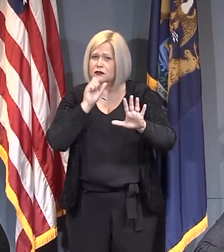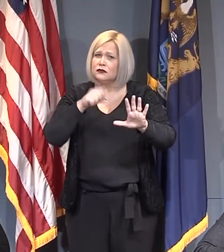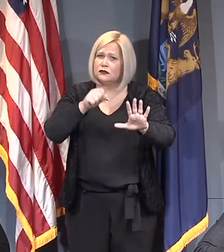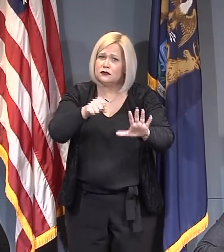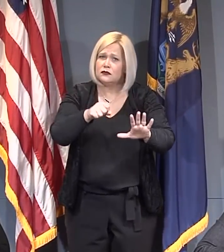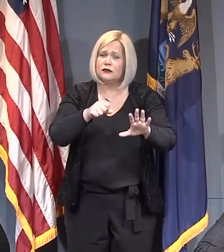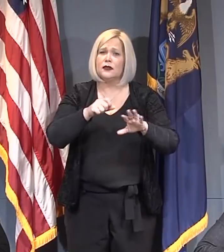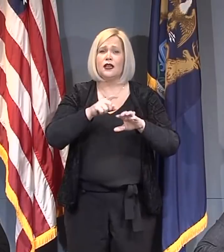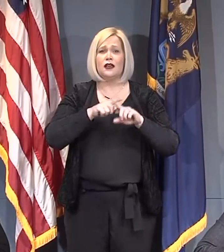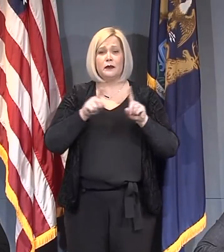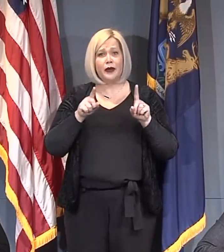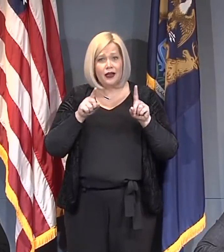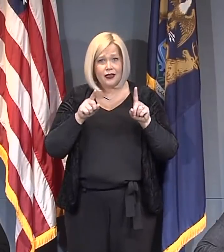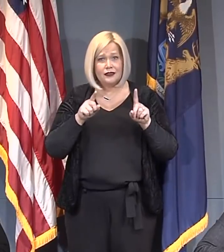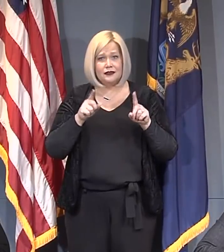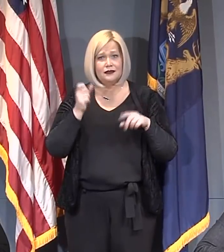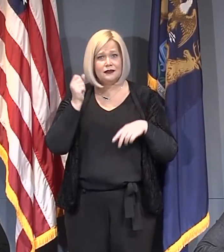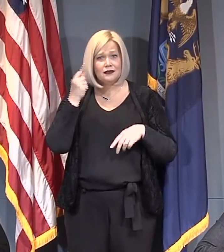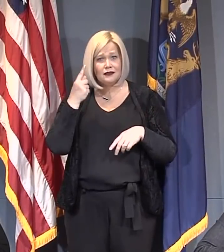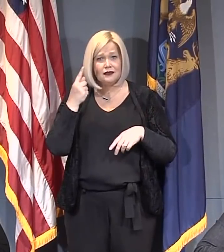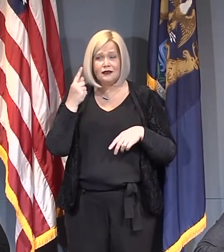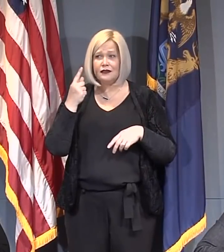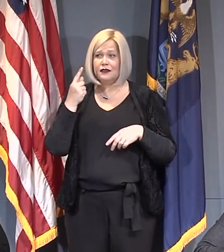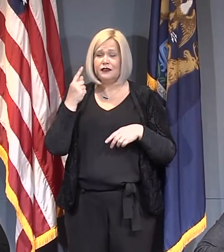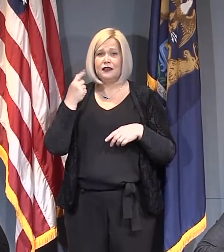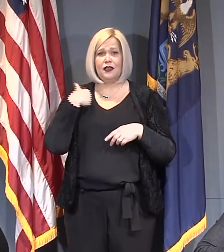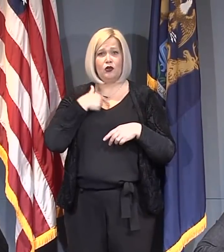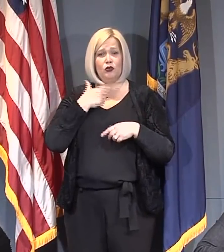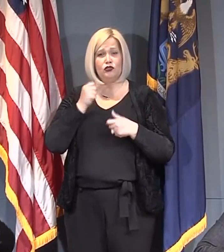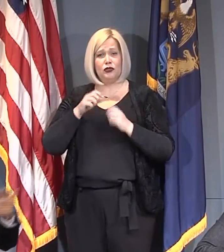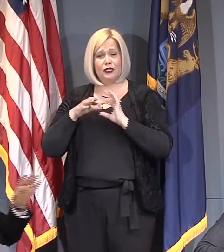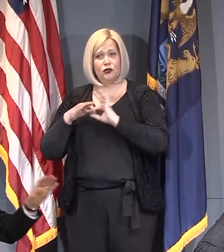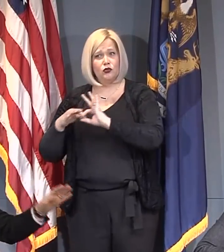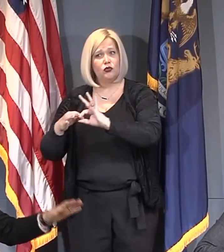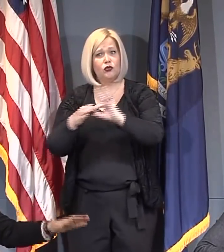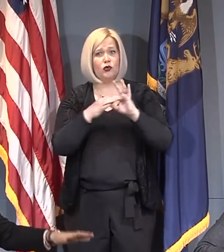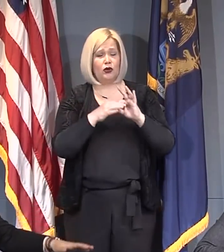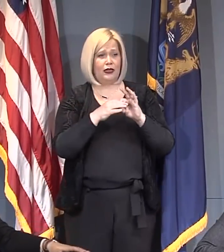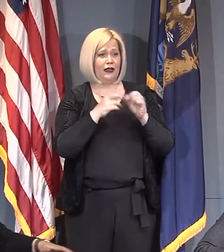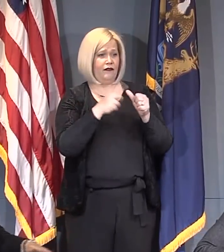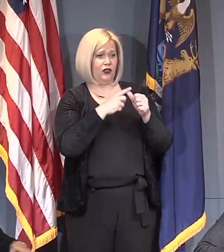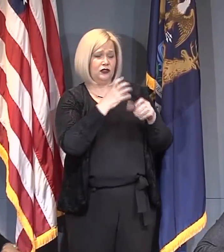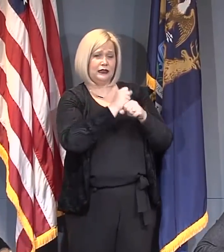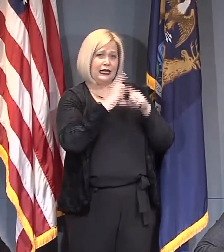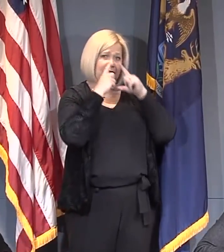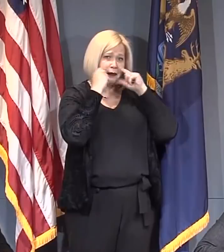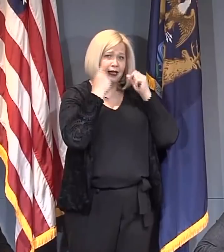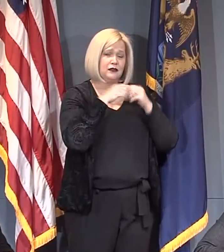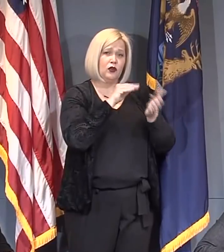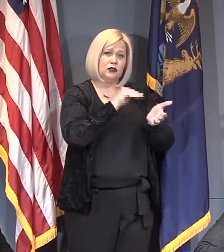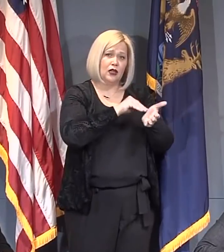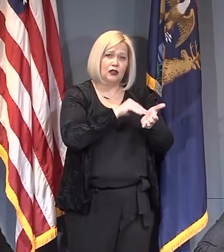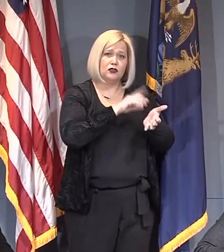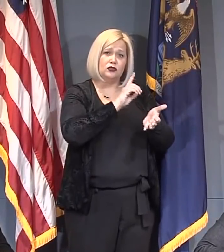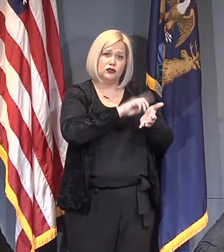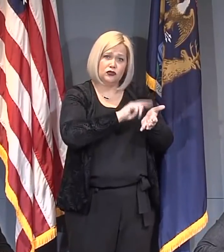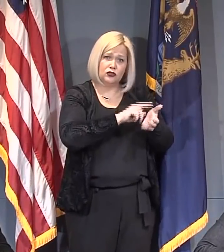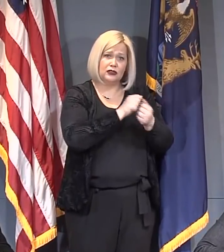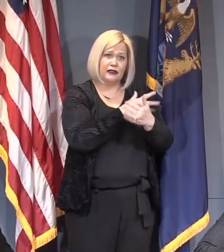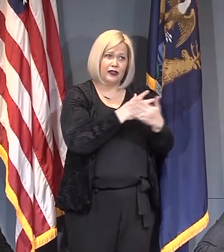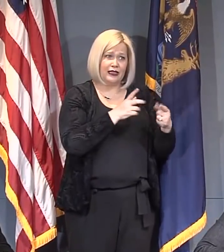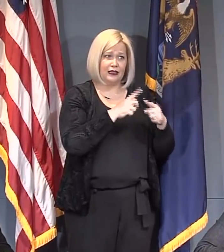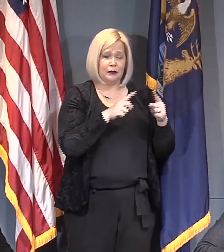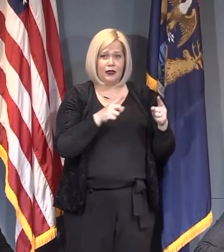the fact that we're trying to coordinate, as well as getting masks for our frontline providers, cold